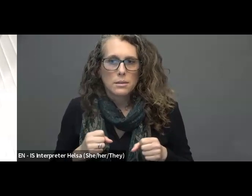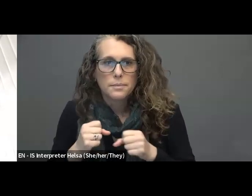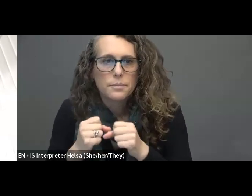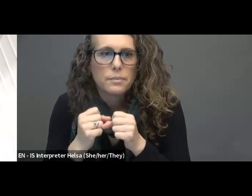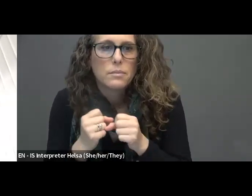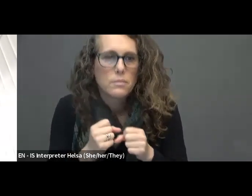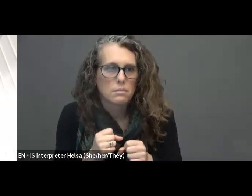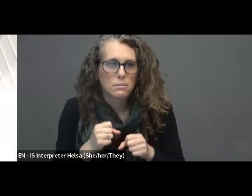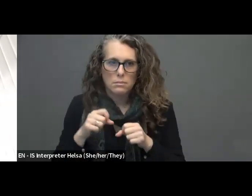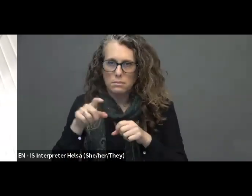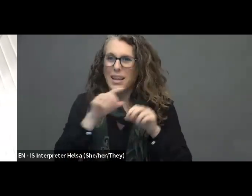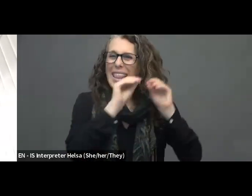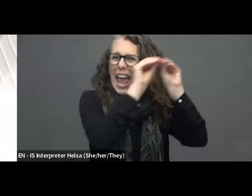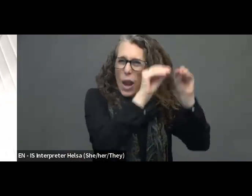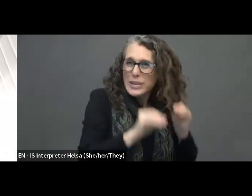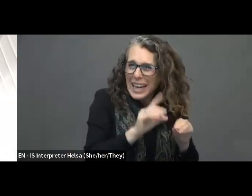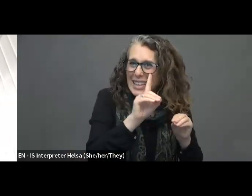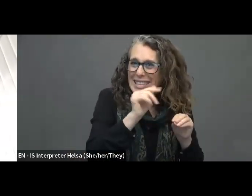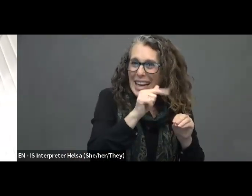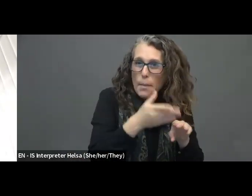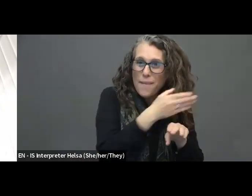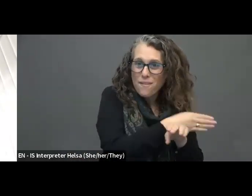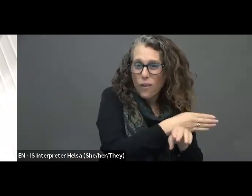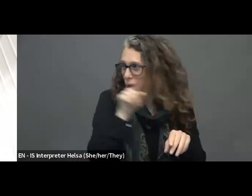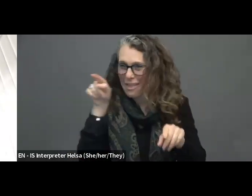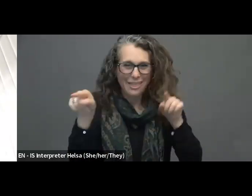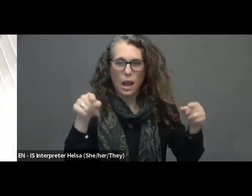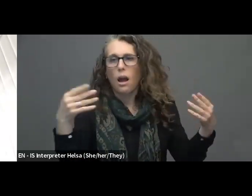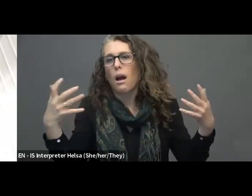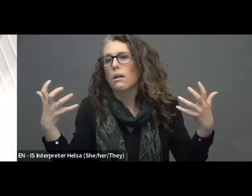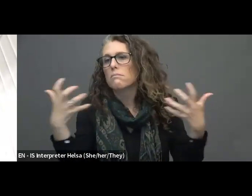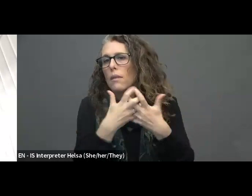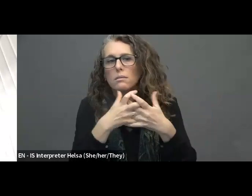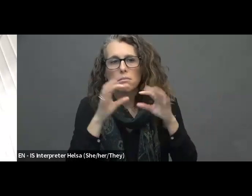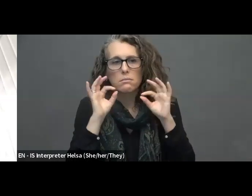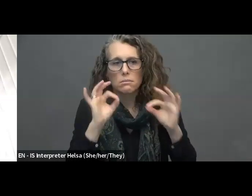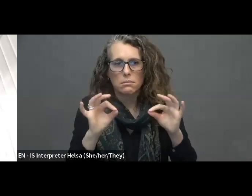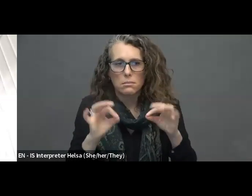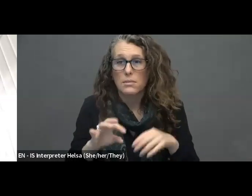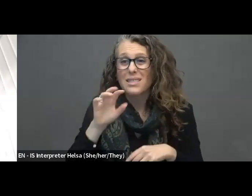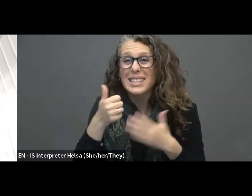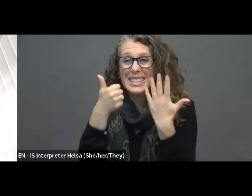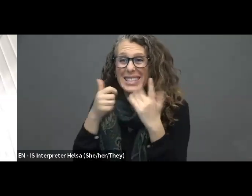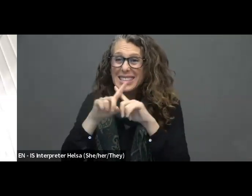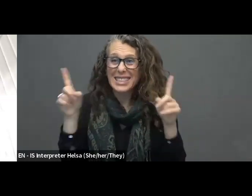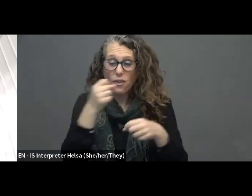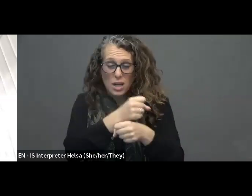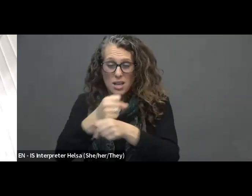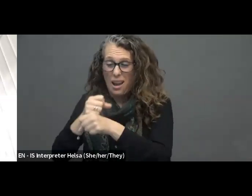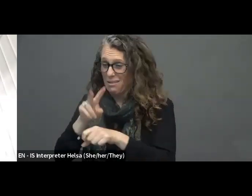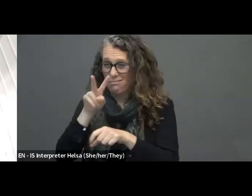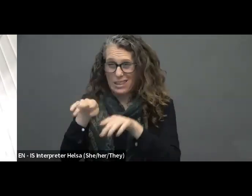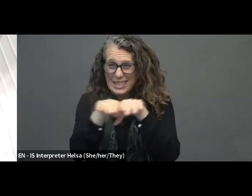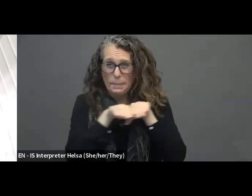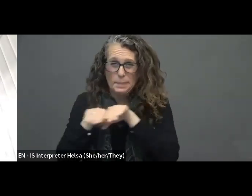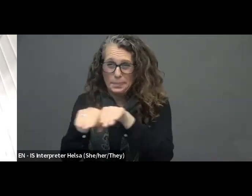the annotated data, that there was no difference really between the 6 tasks. So 3 of the tasks